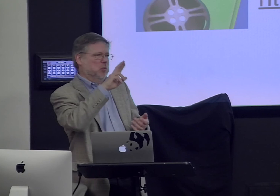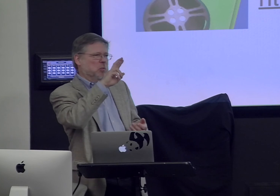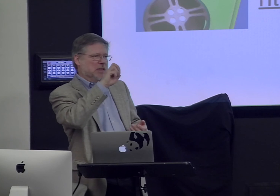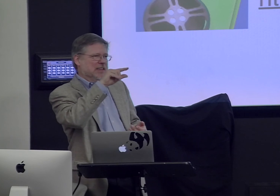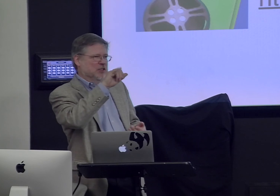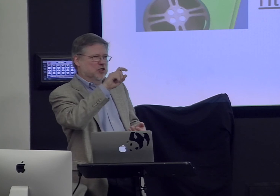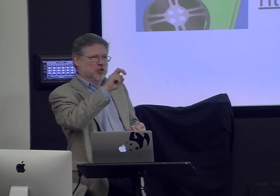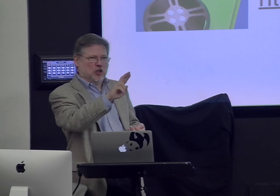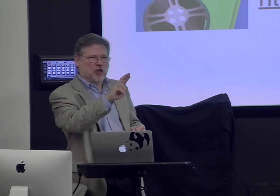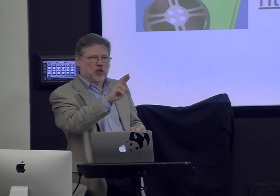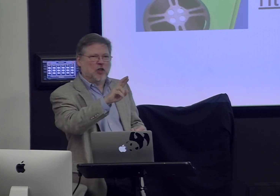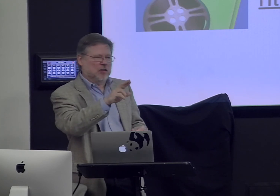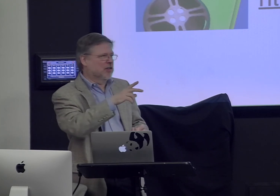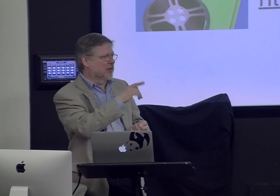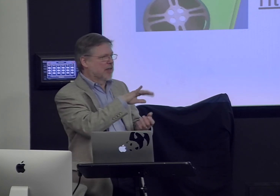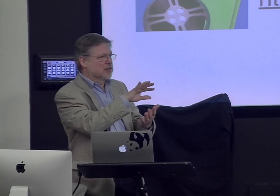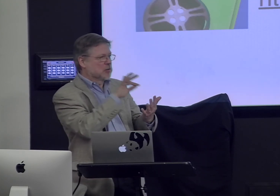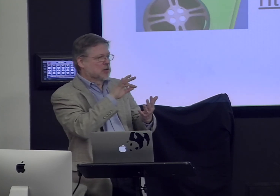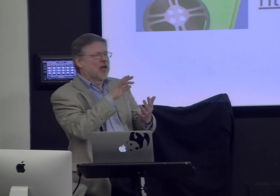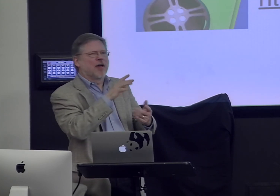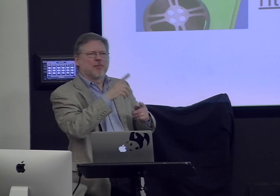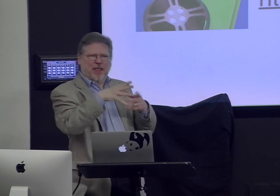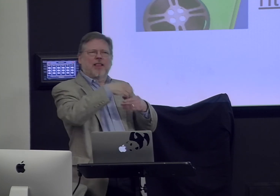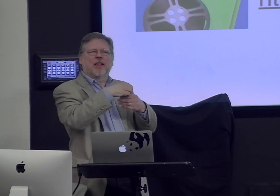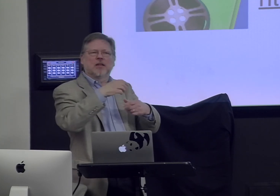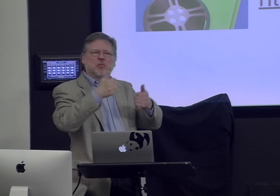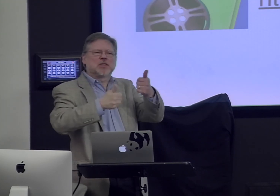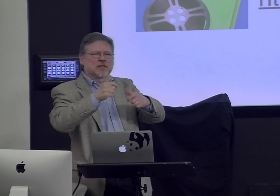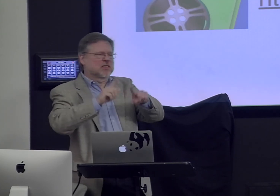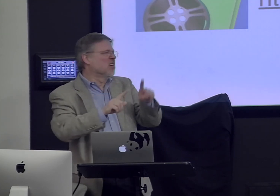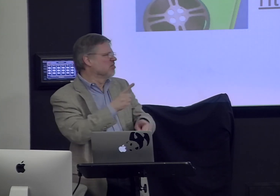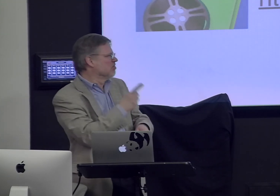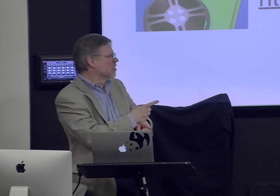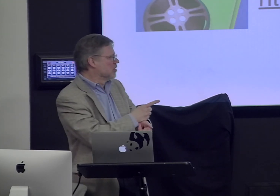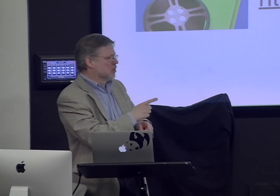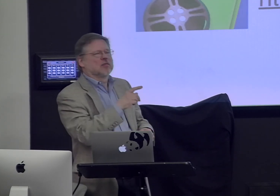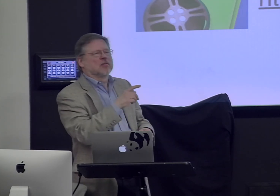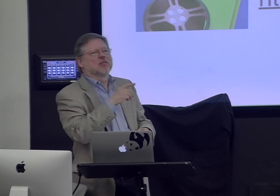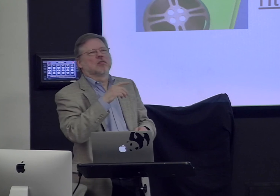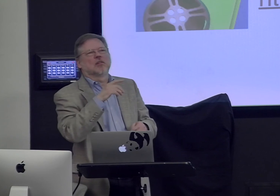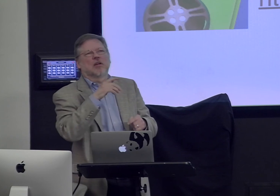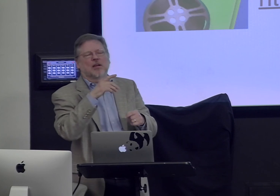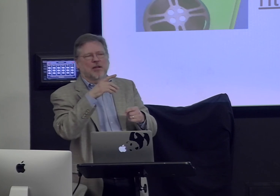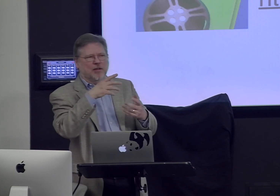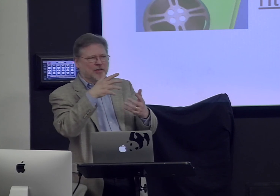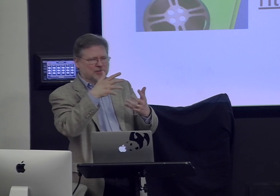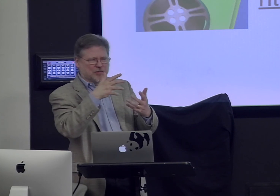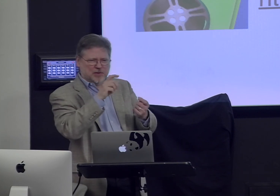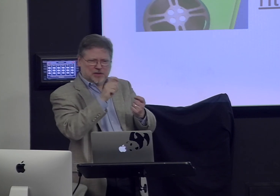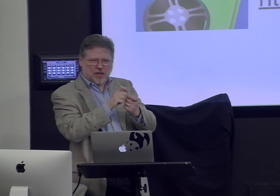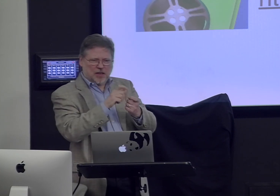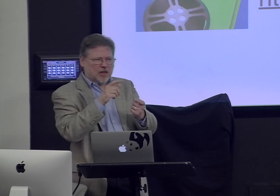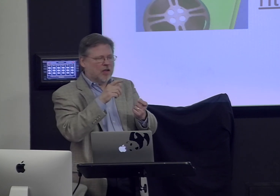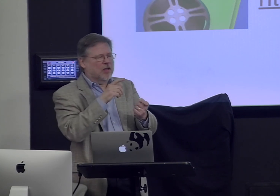look a great deal at dialect, but I know that register also gets a great deal of interest, and that we do